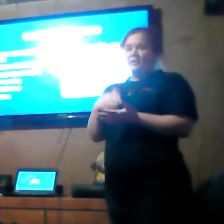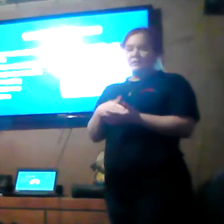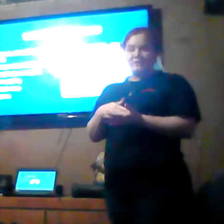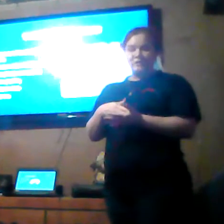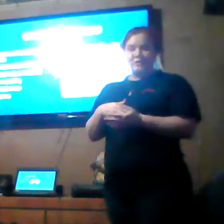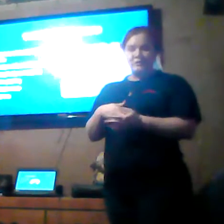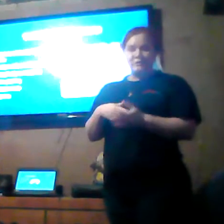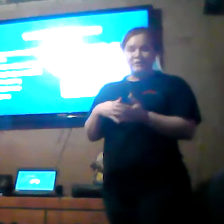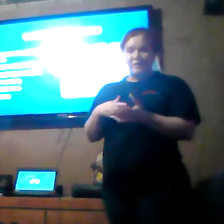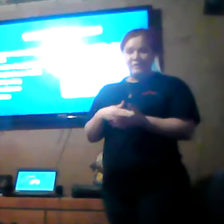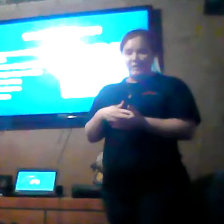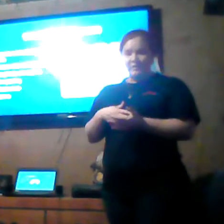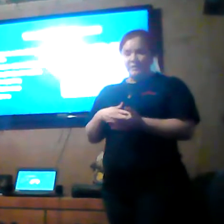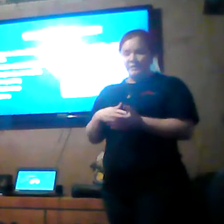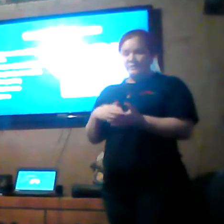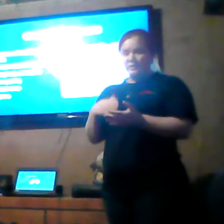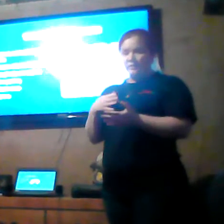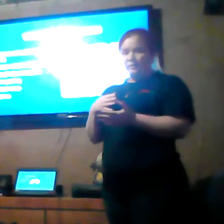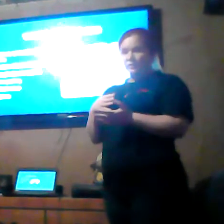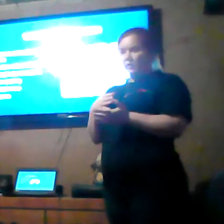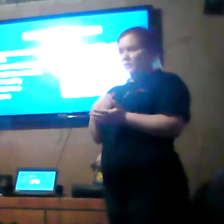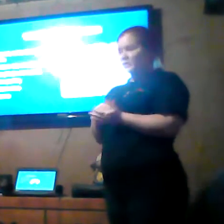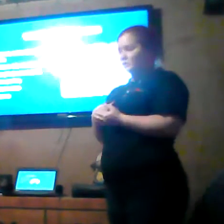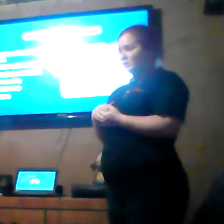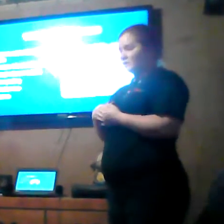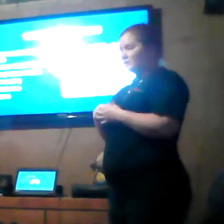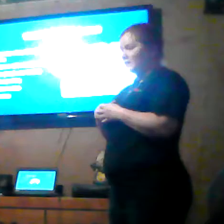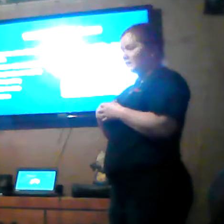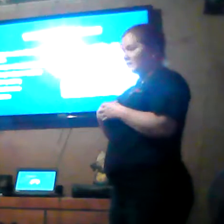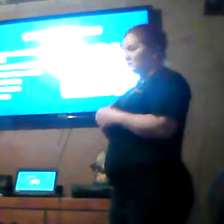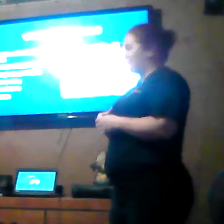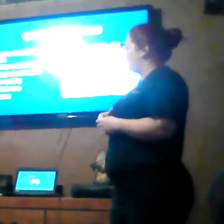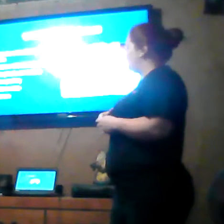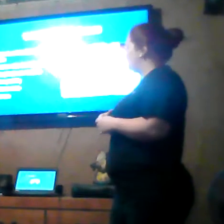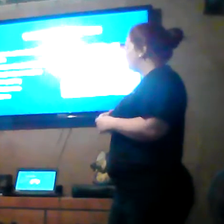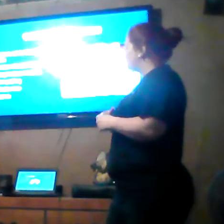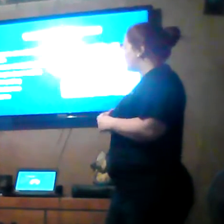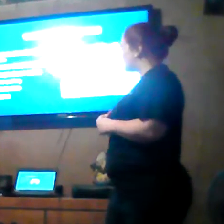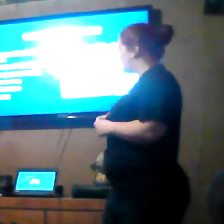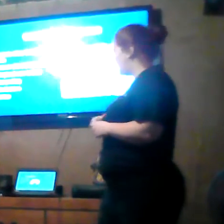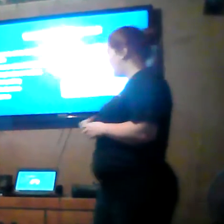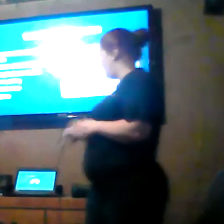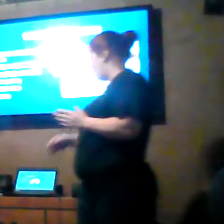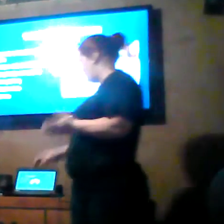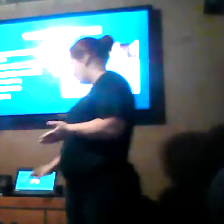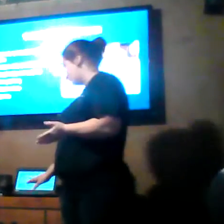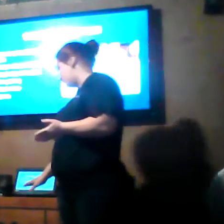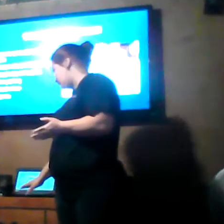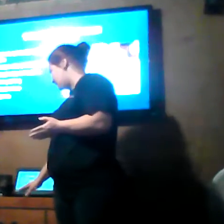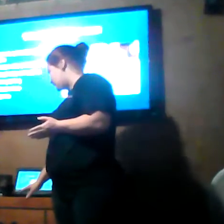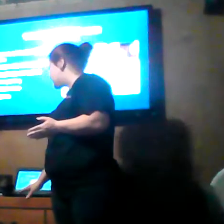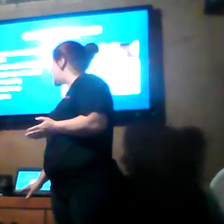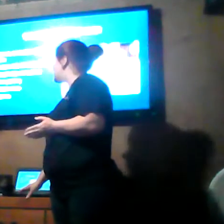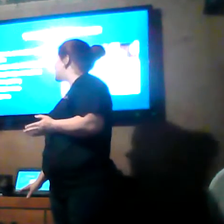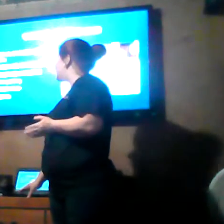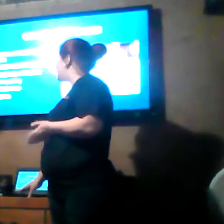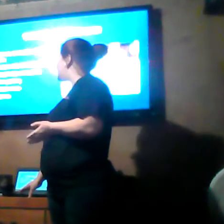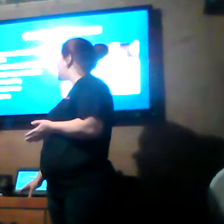also to veterinarians who are working with an ill animal, or hunters who come into contact with an infected animal.